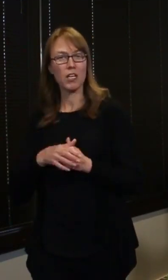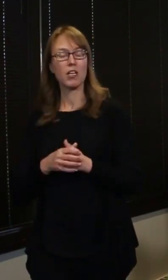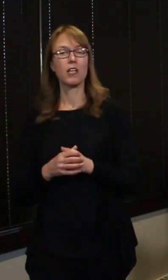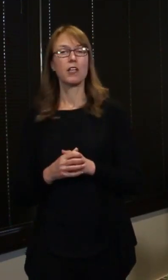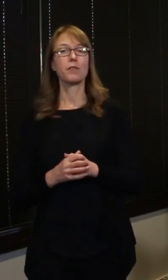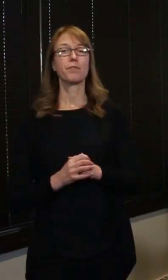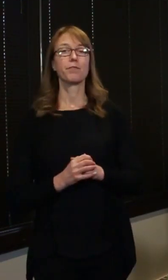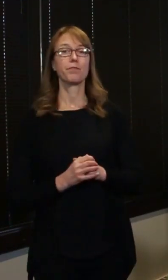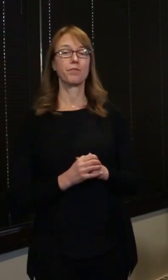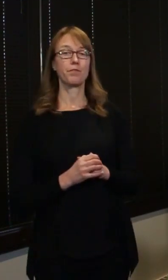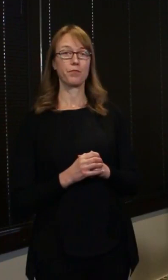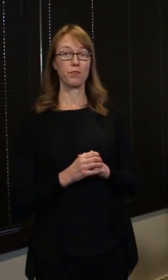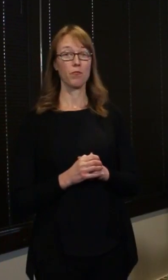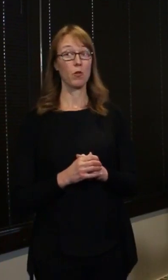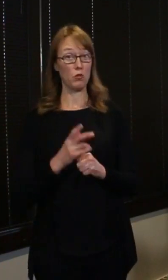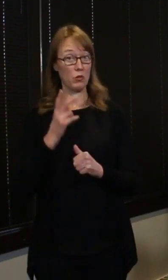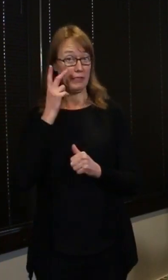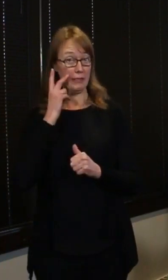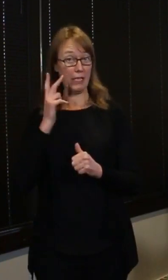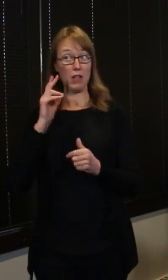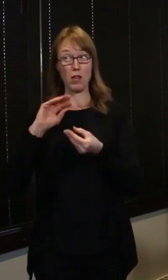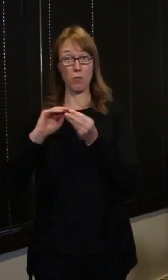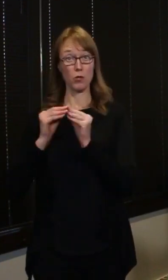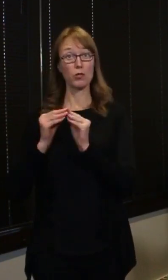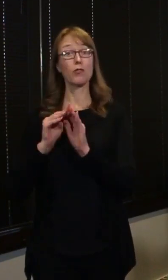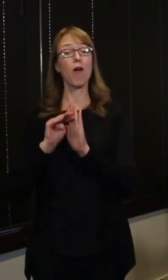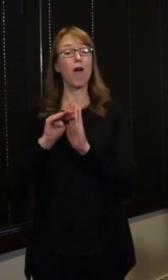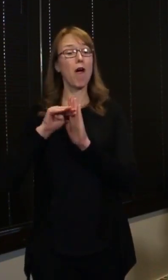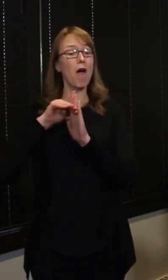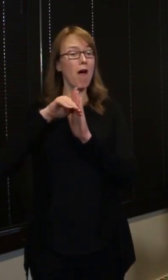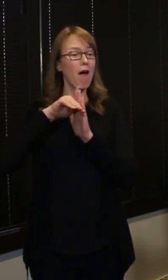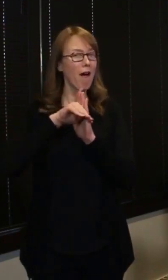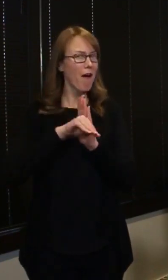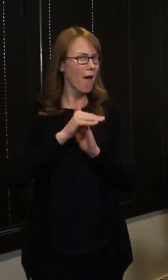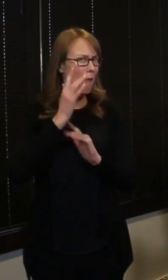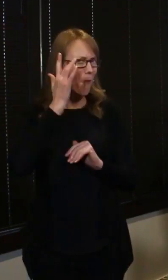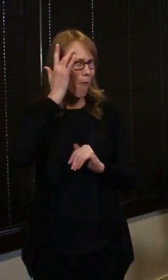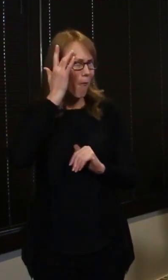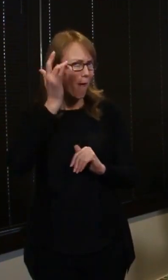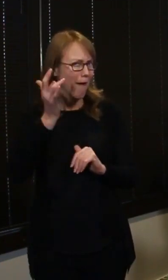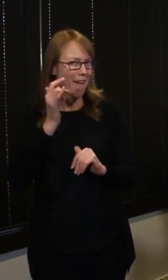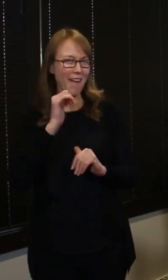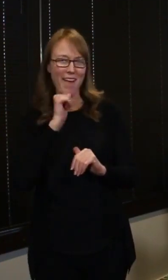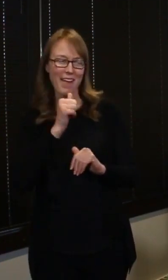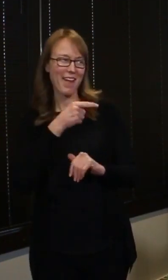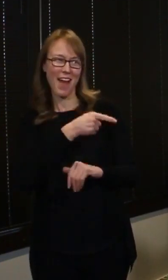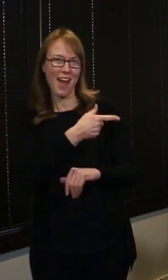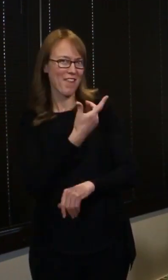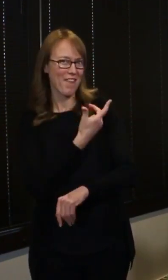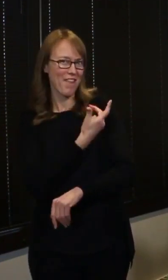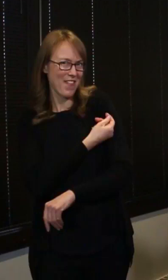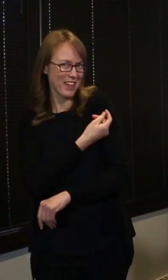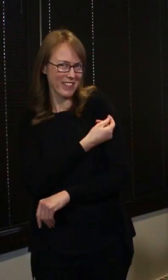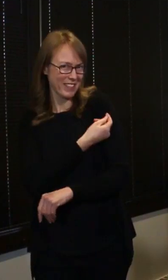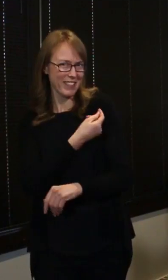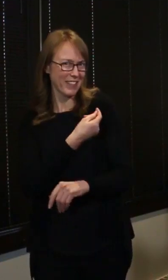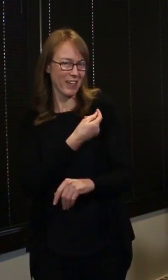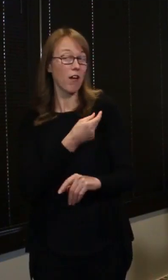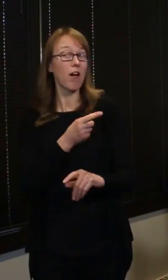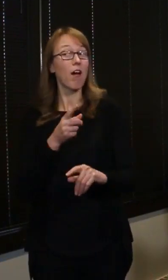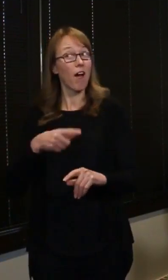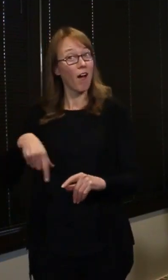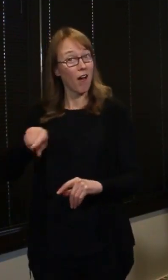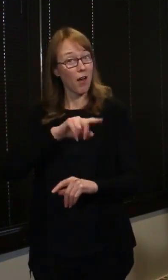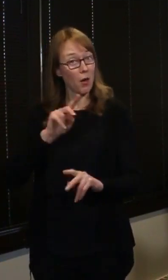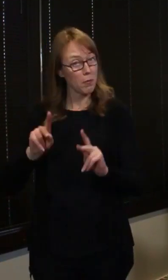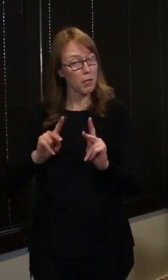focus from the community in doing all of those things that we've been talking about for close to a year now, such as wearing a mask and